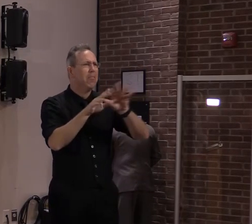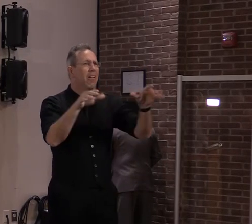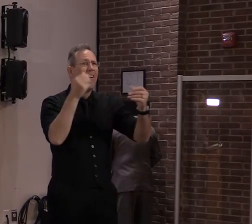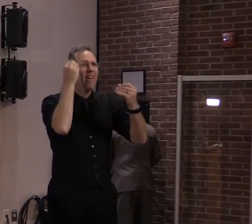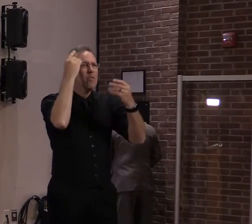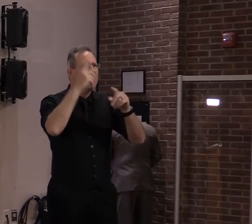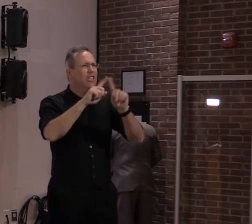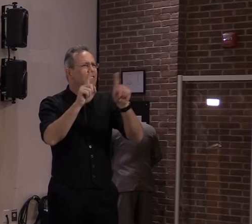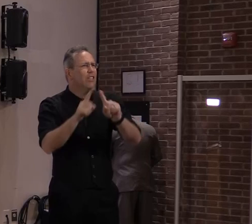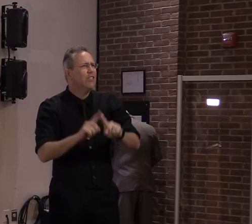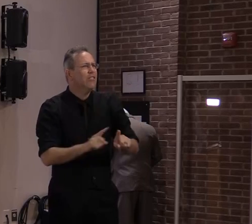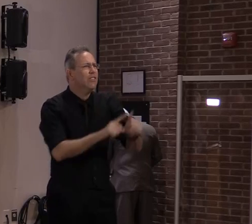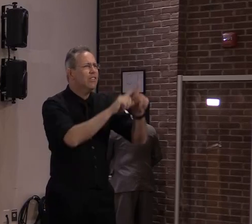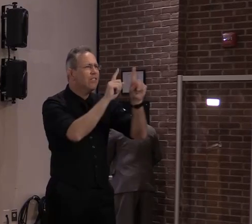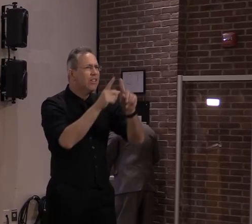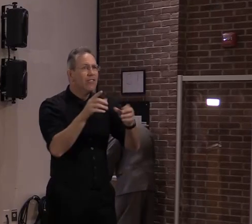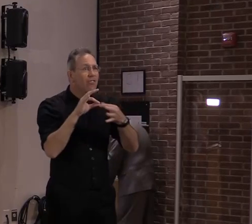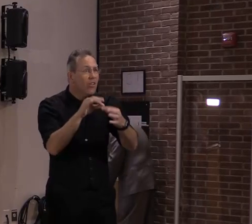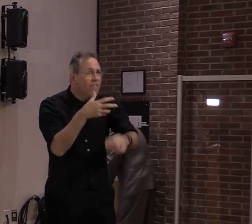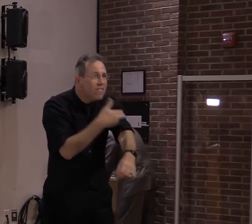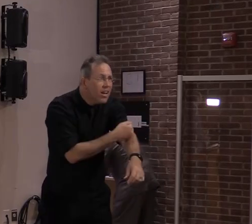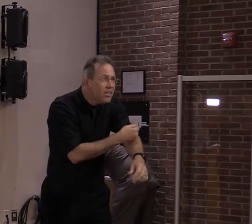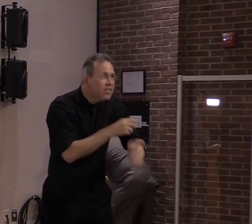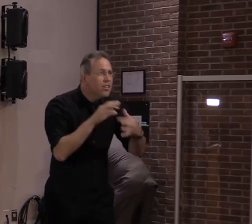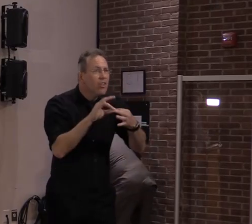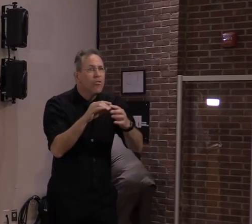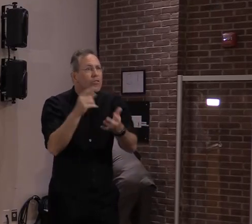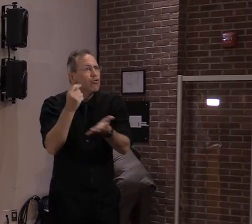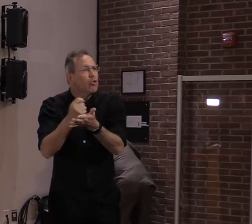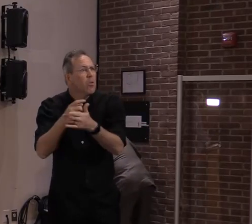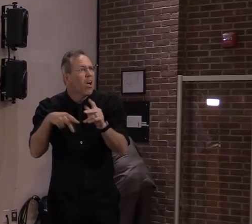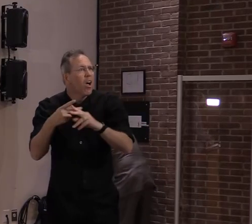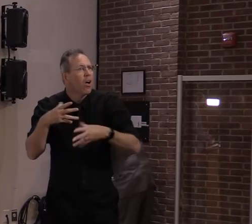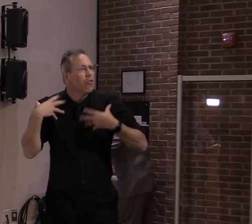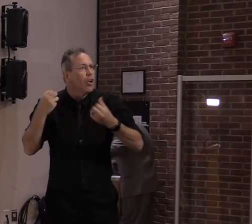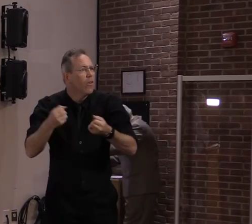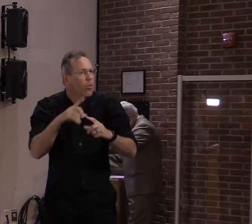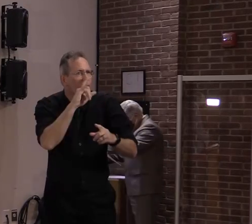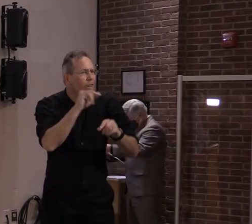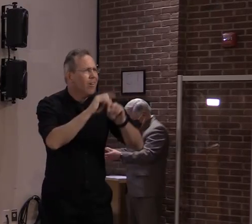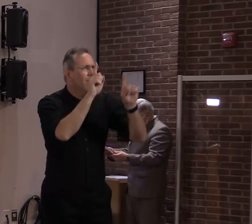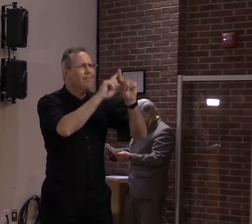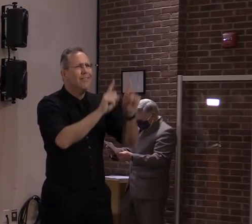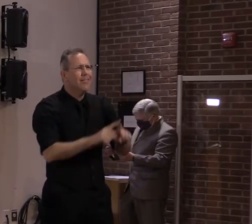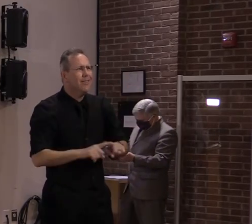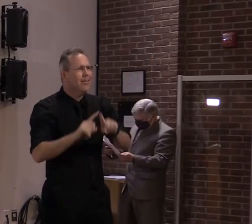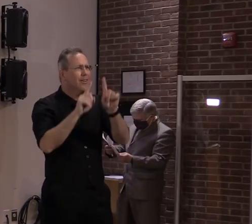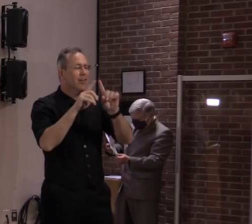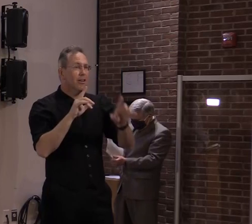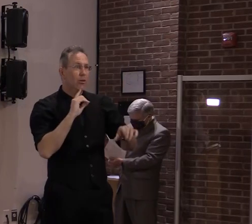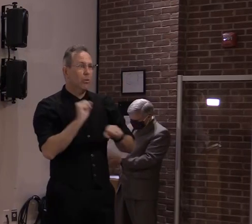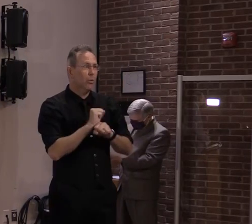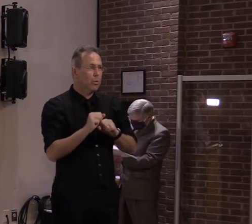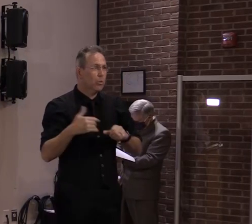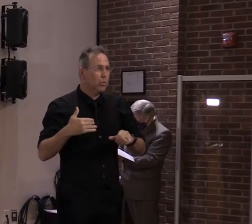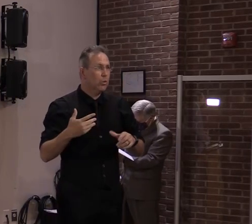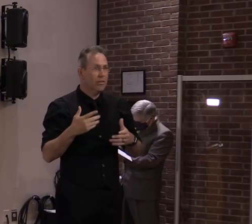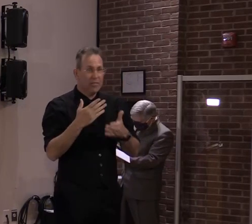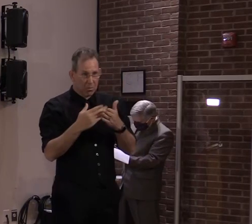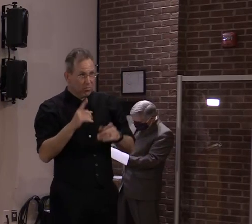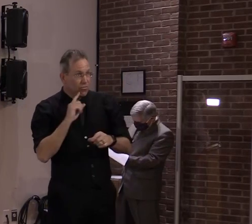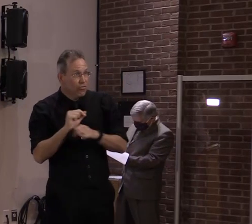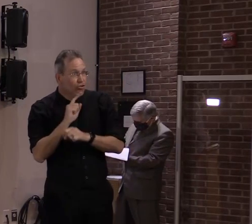certain treatment being used more often than it is, towards is there really a pandemic at all? You know, the list goes on and on and